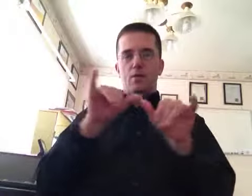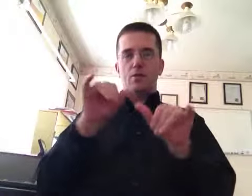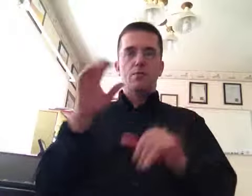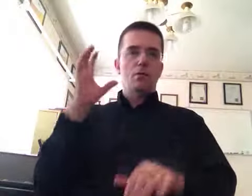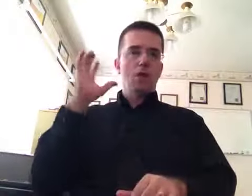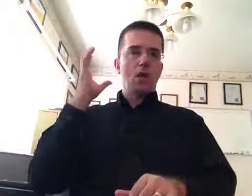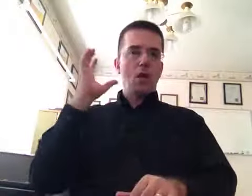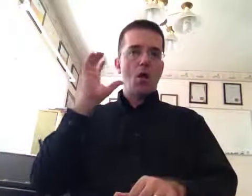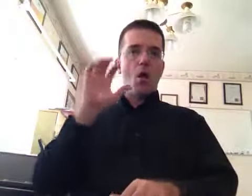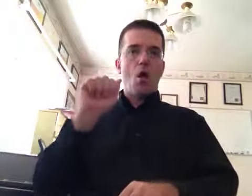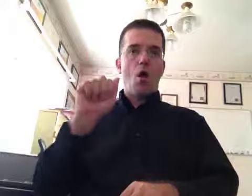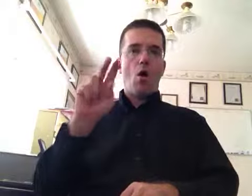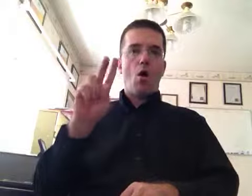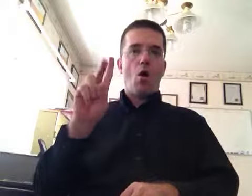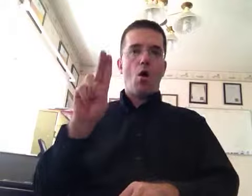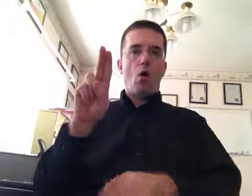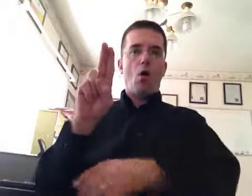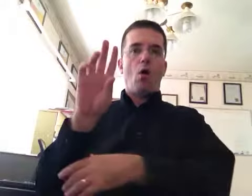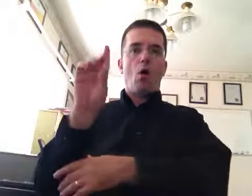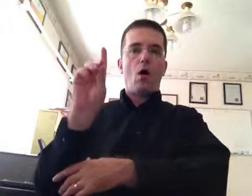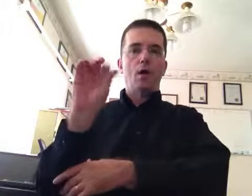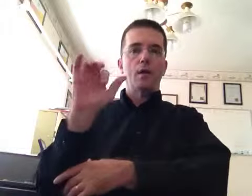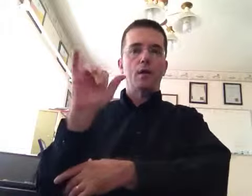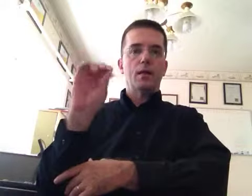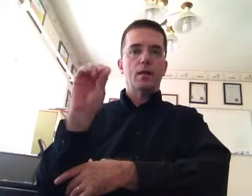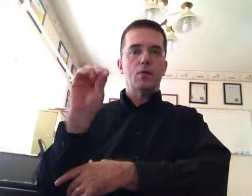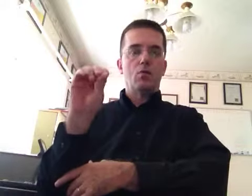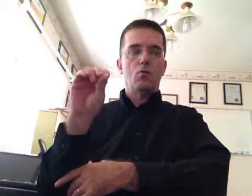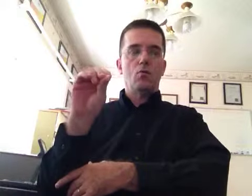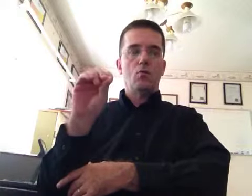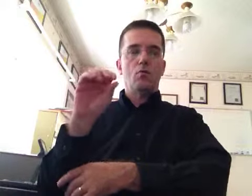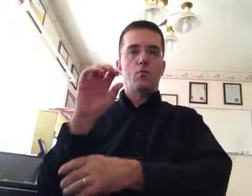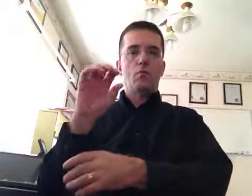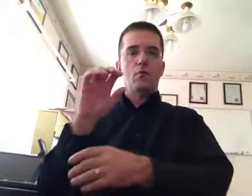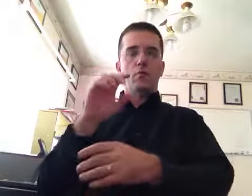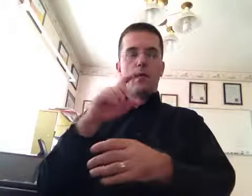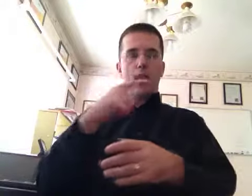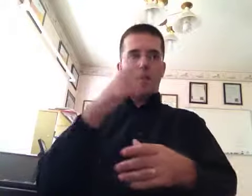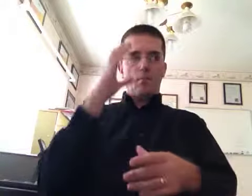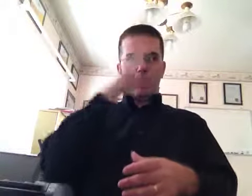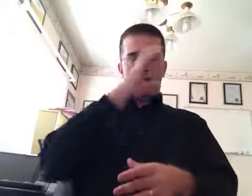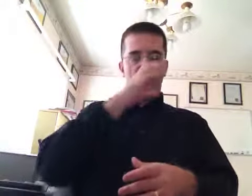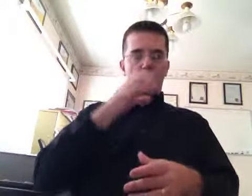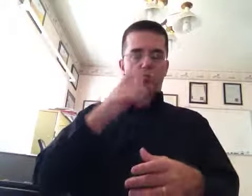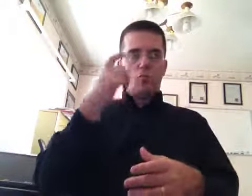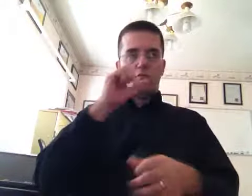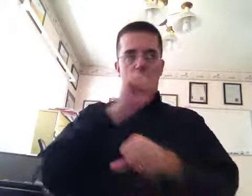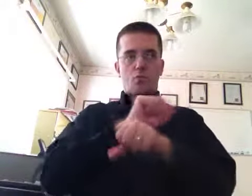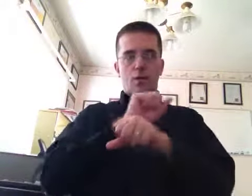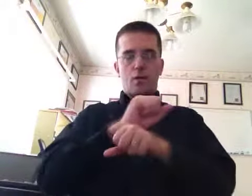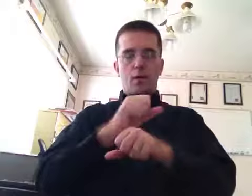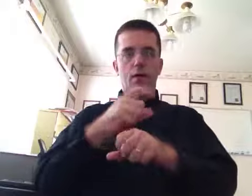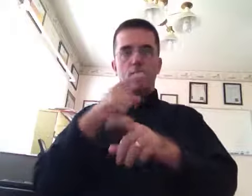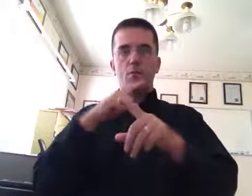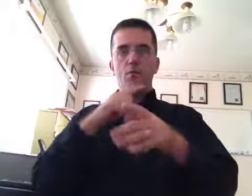job? I'm working part-time at a church, and I'm looking for more work up here.